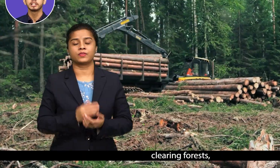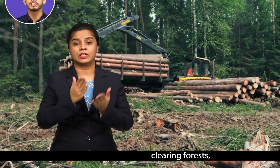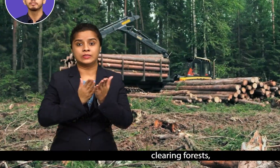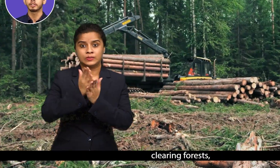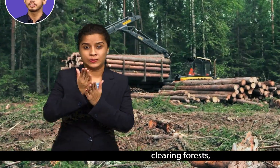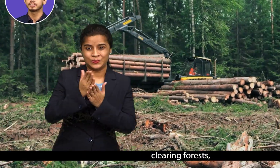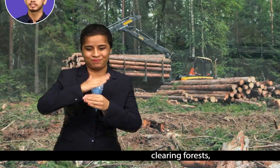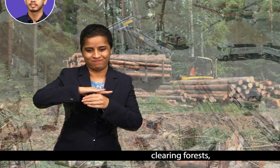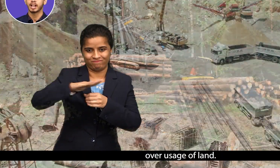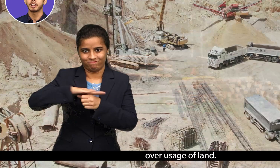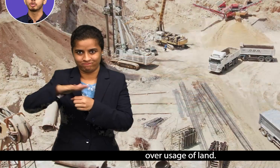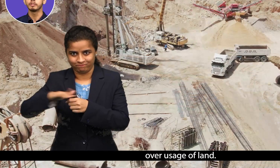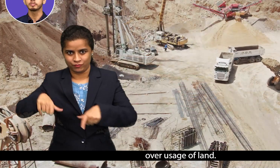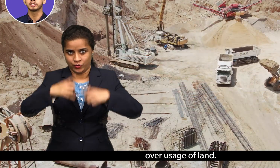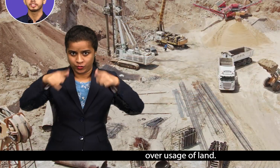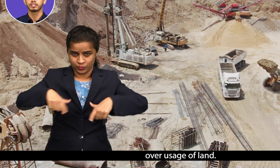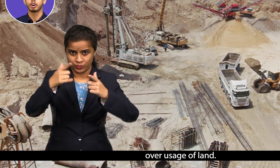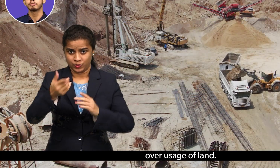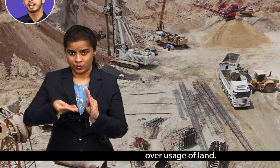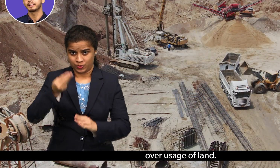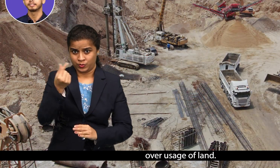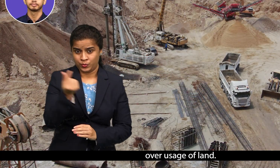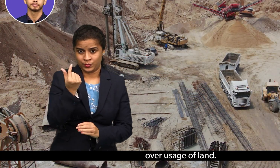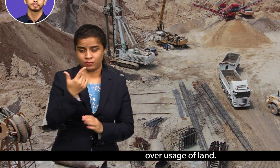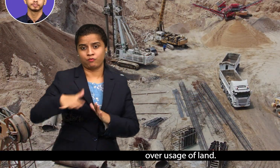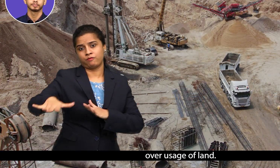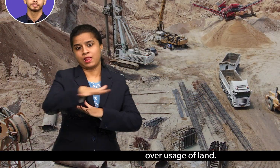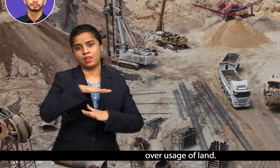through clearing forests and overusage of land.